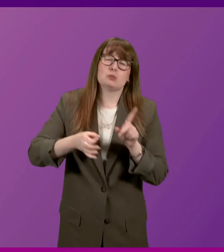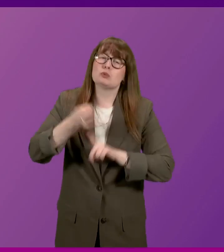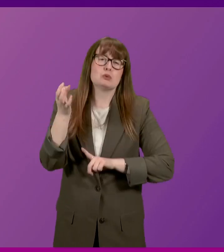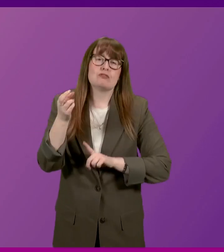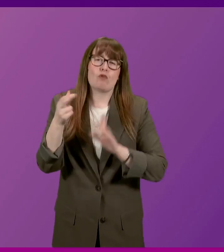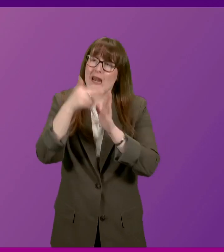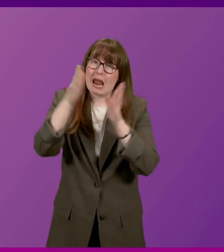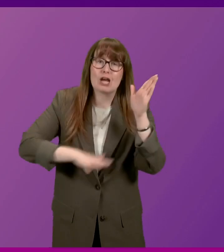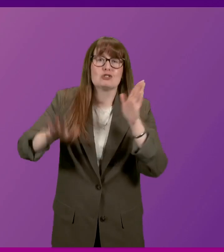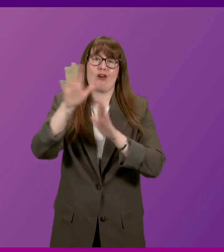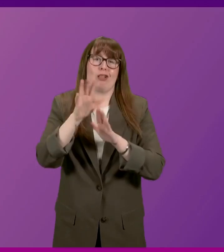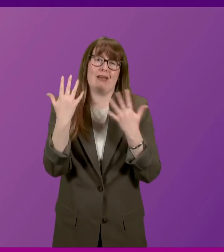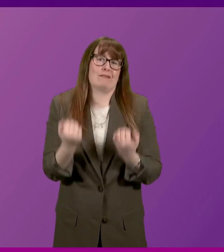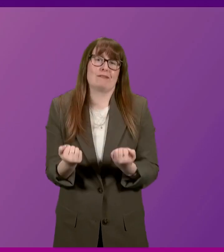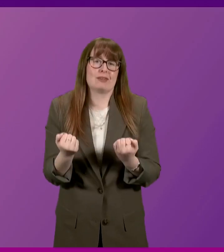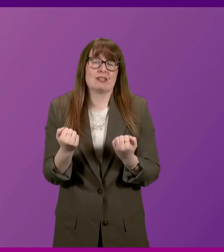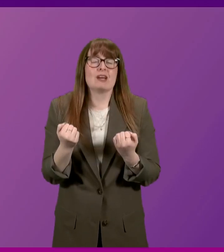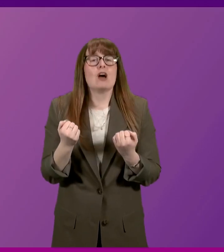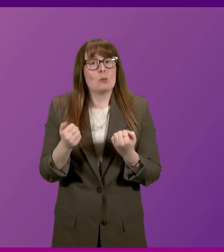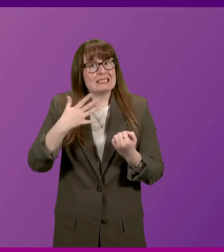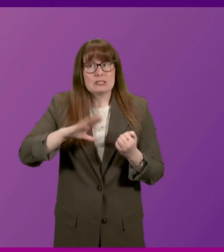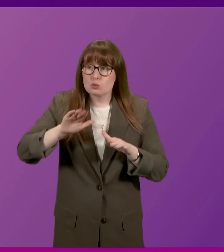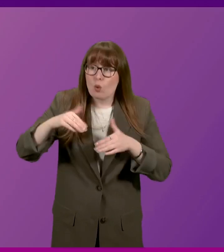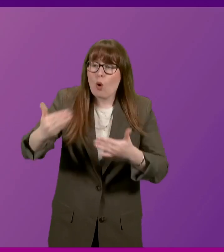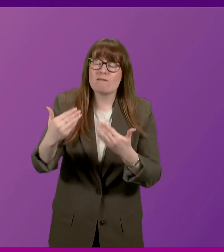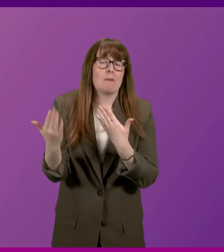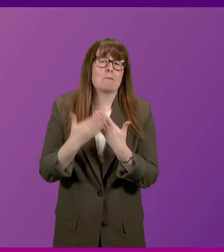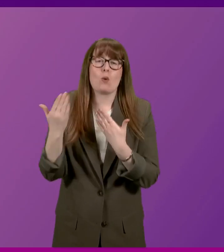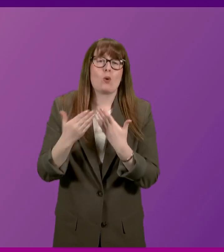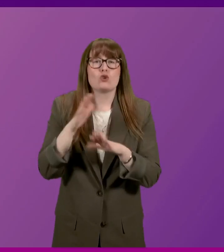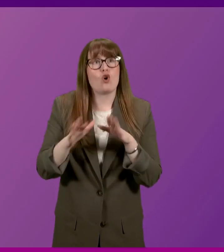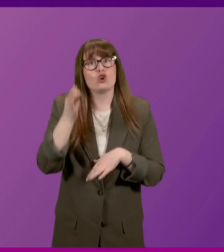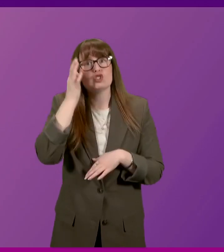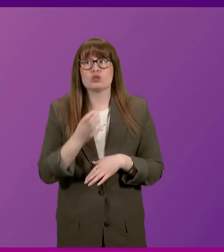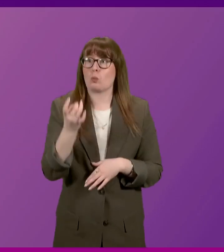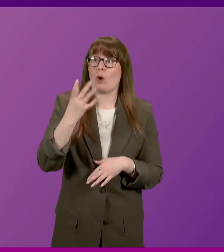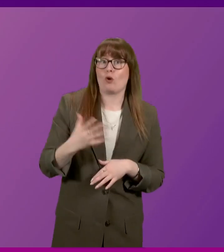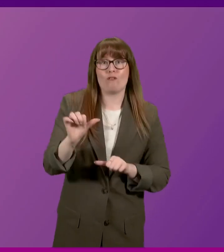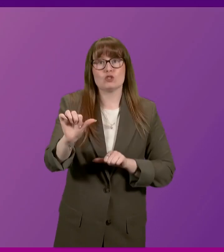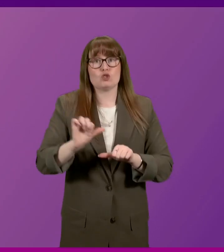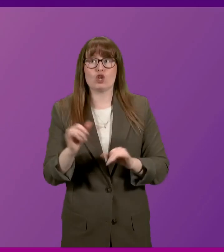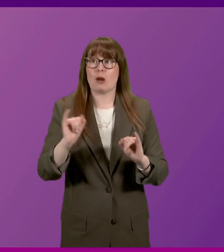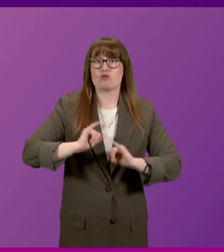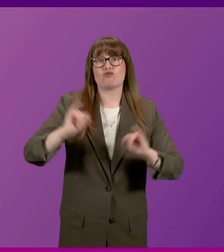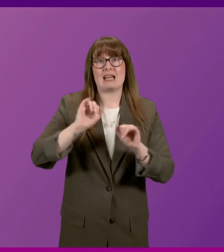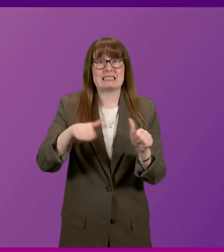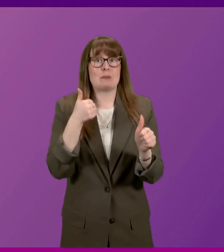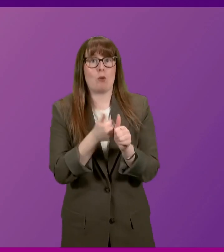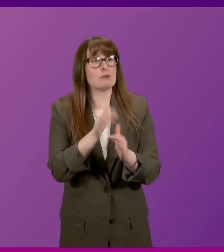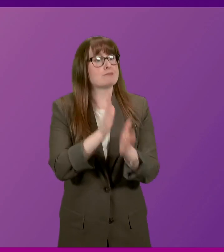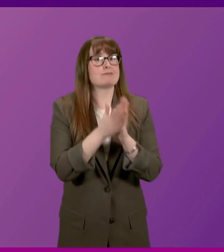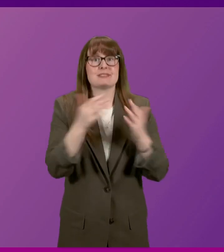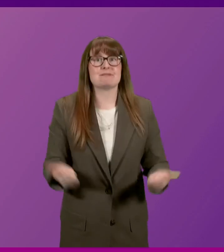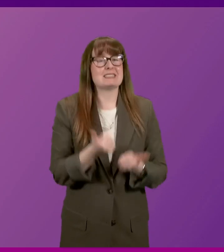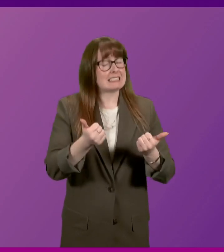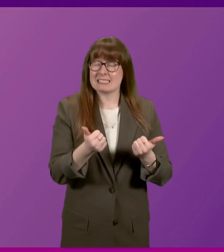national scale. We need to be offering very much more than like one-off short-term crisis support,